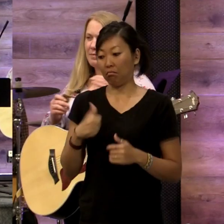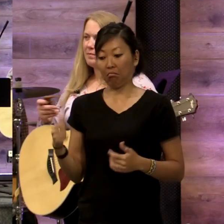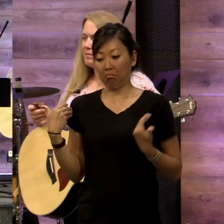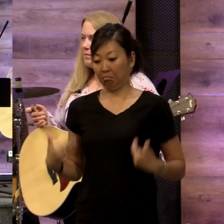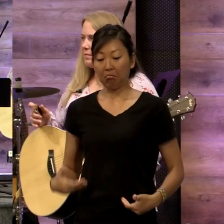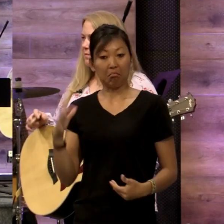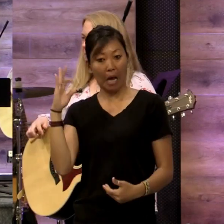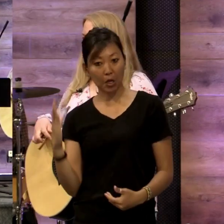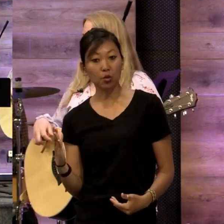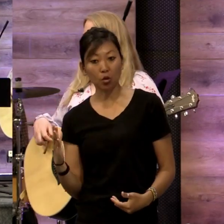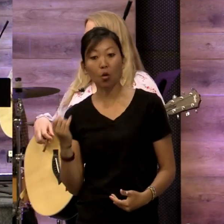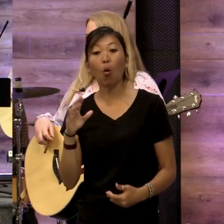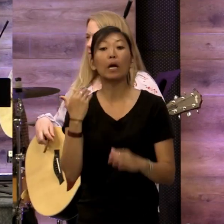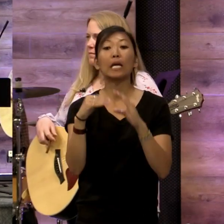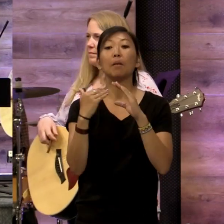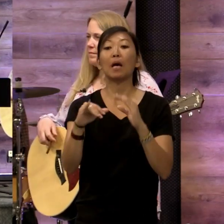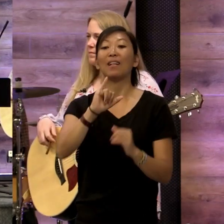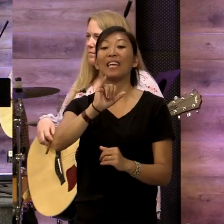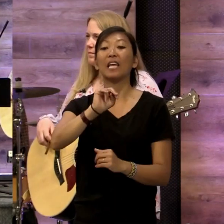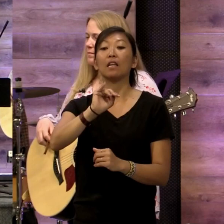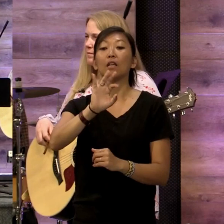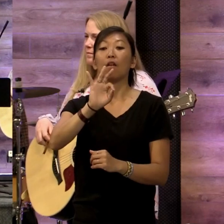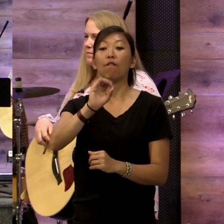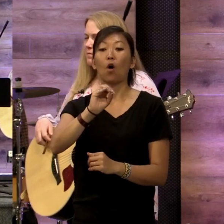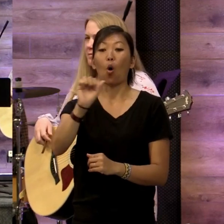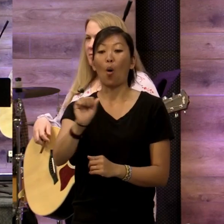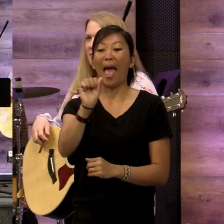contact with any of the pastors or email